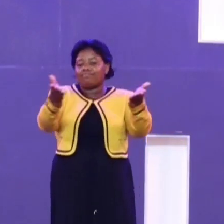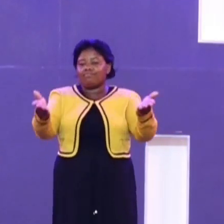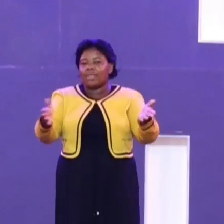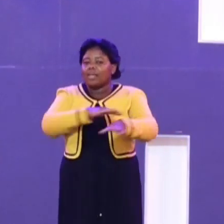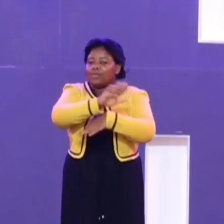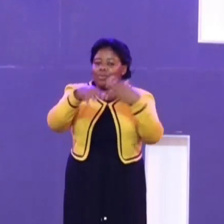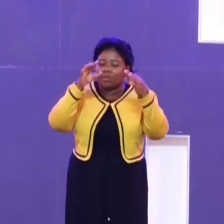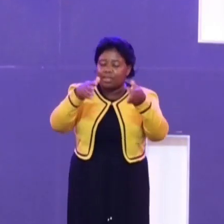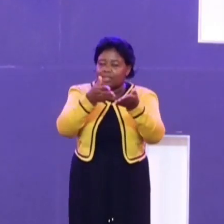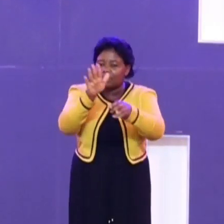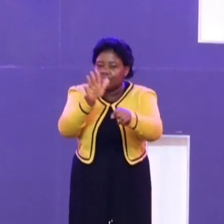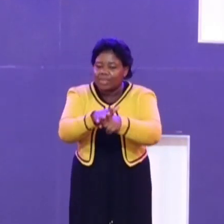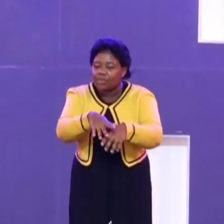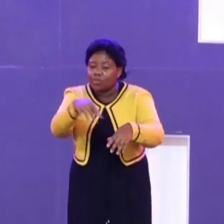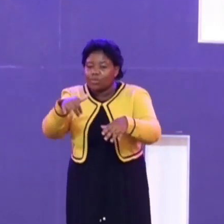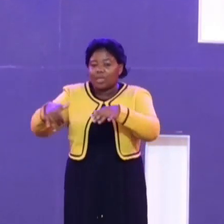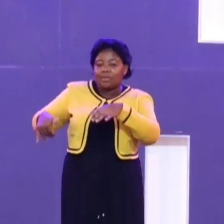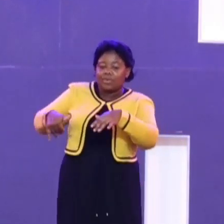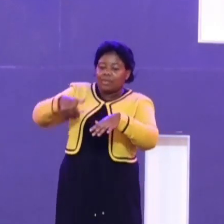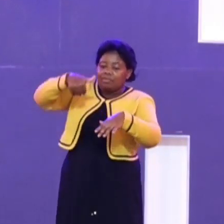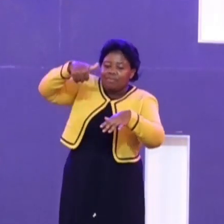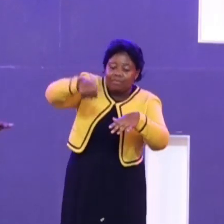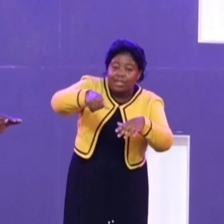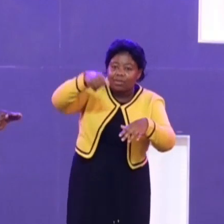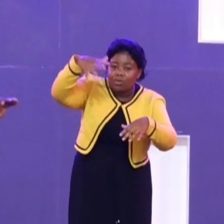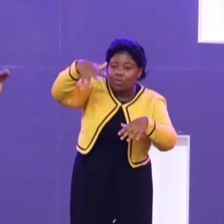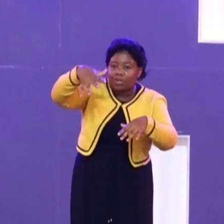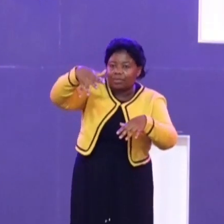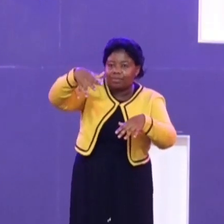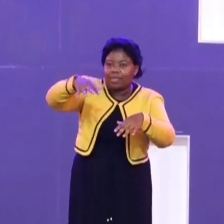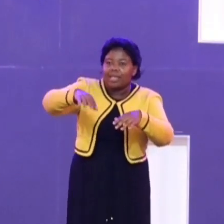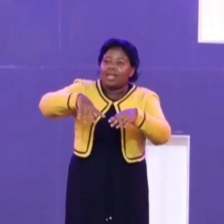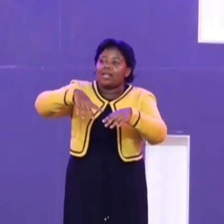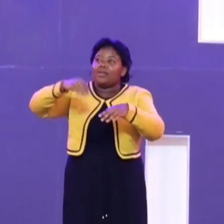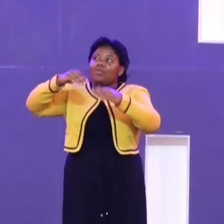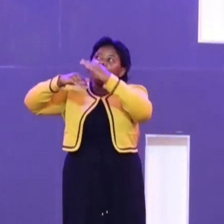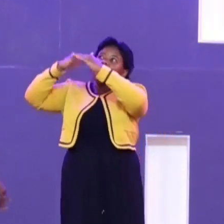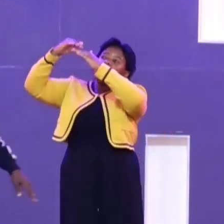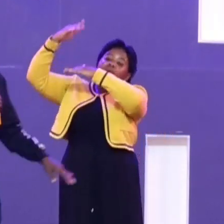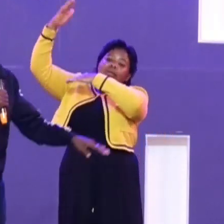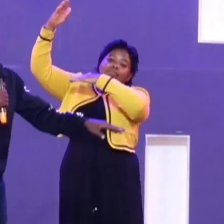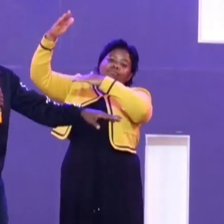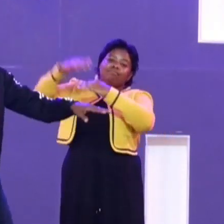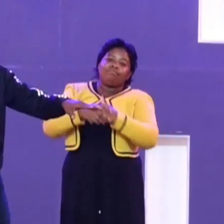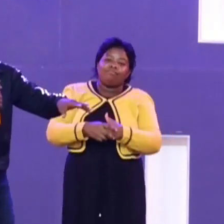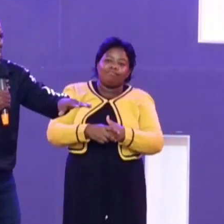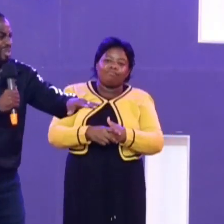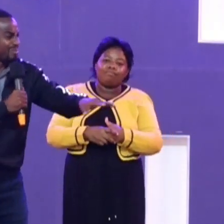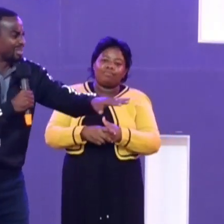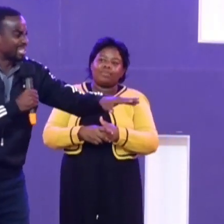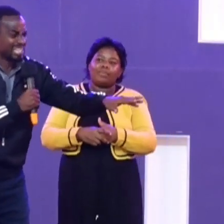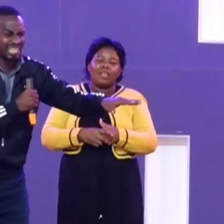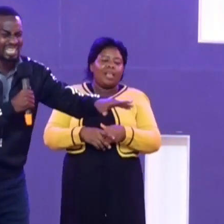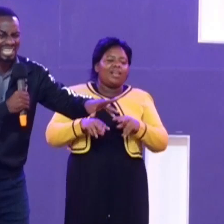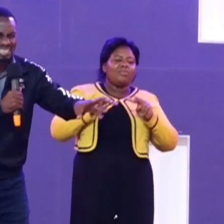no gena mu toilet no shikamaji then you go to the toilet and you flush no jivam no linya kuwa gulu ku balcony then you come out you get to the balcony nga bashiga